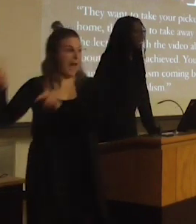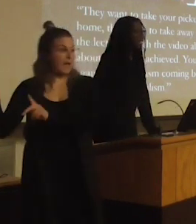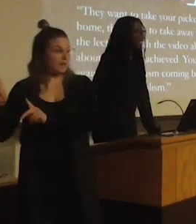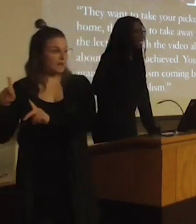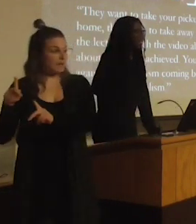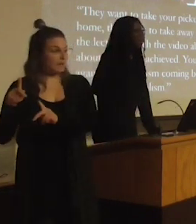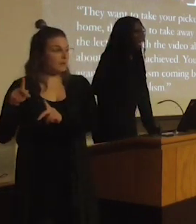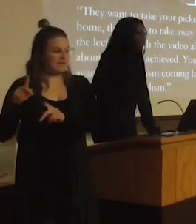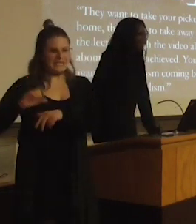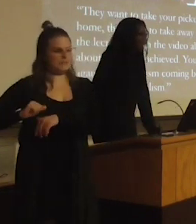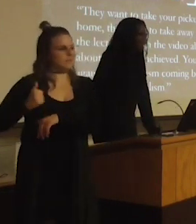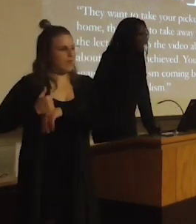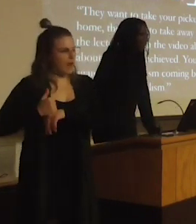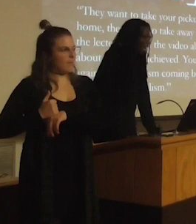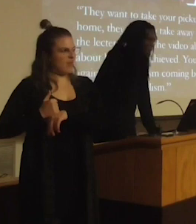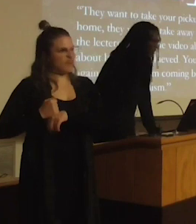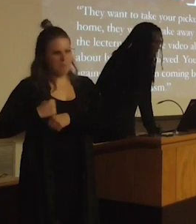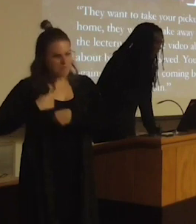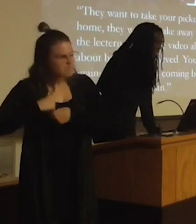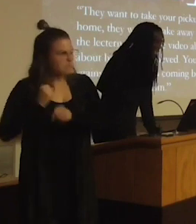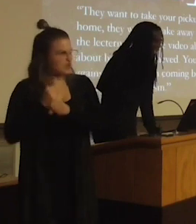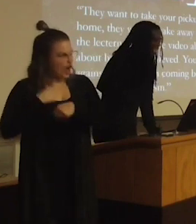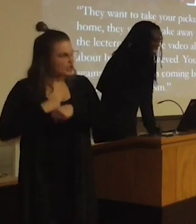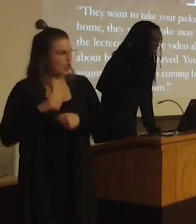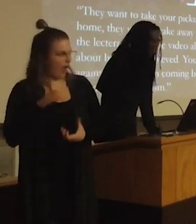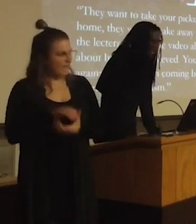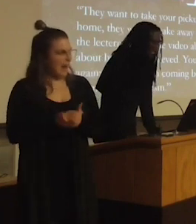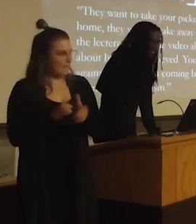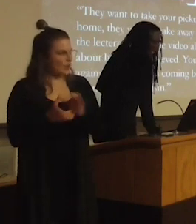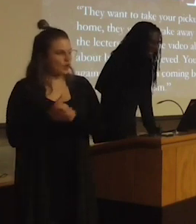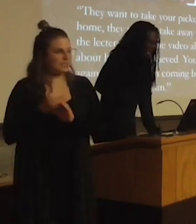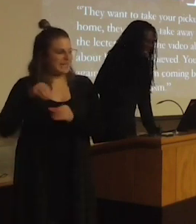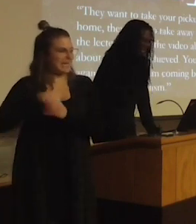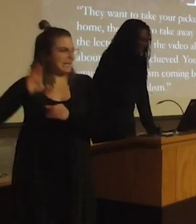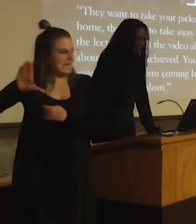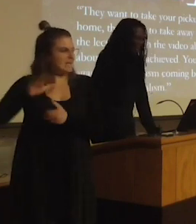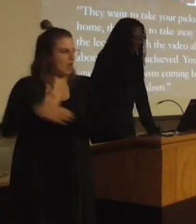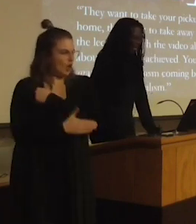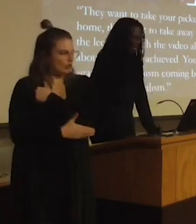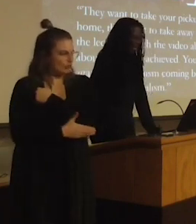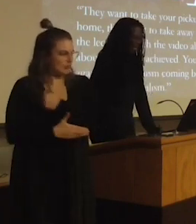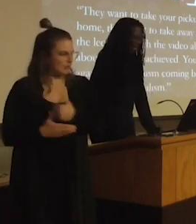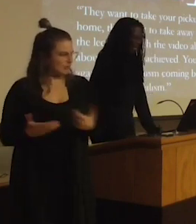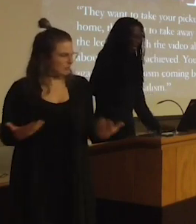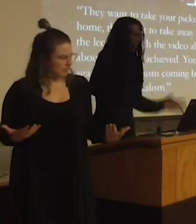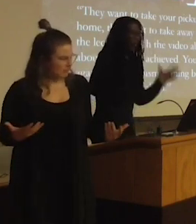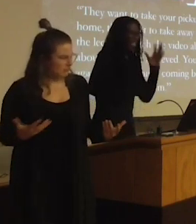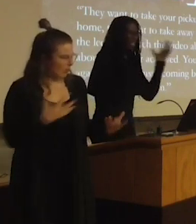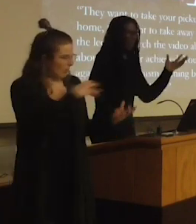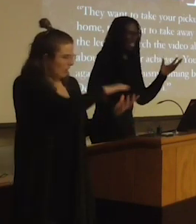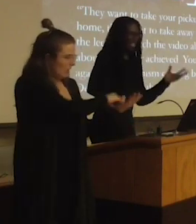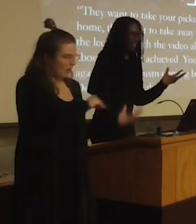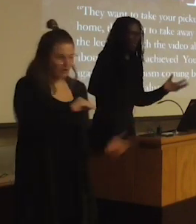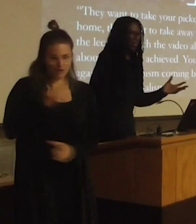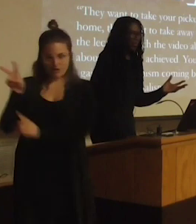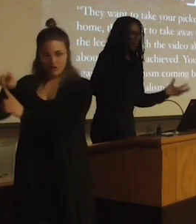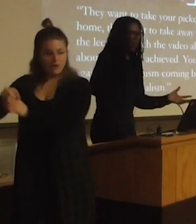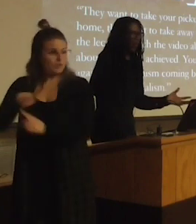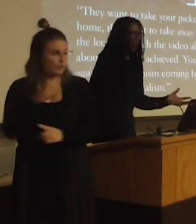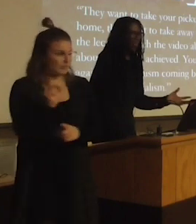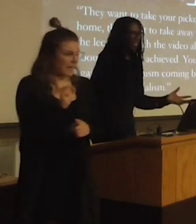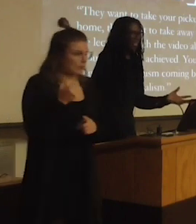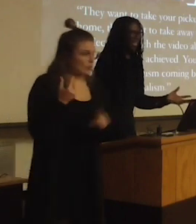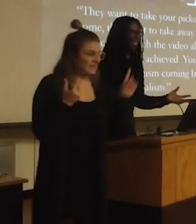had implemented the mass production of hamburgers in his own country. And so not only is Sebastian